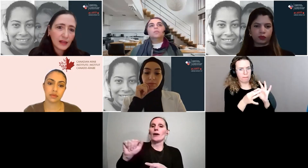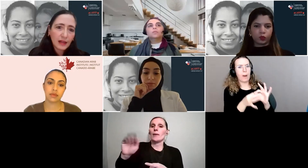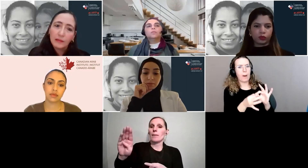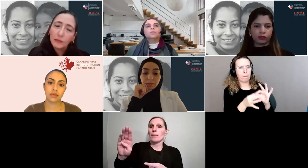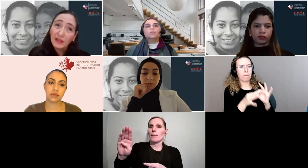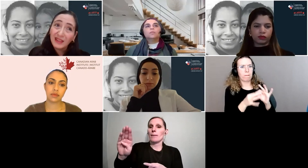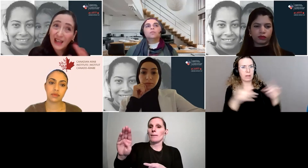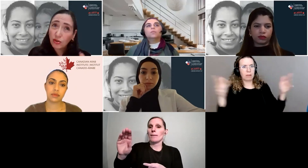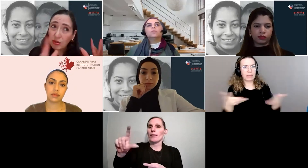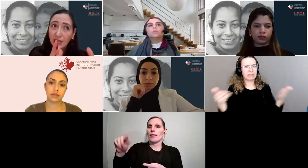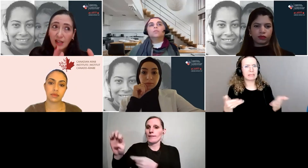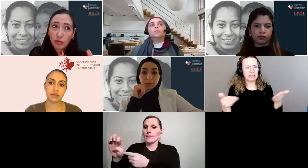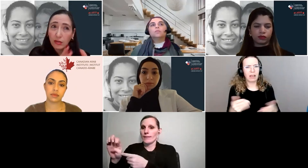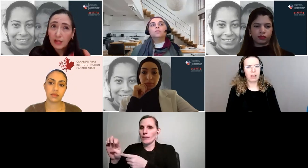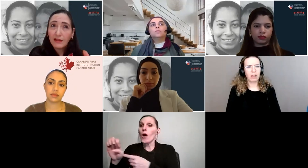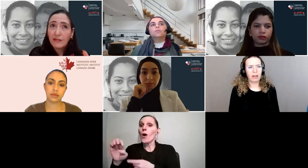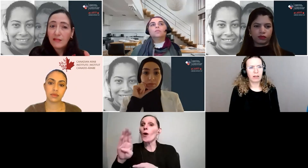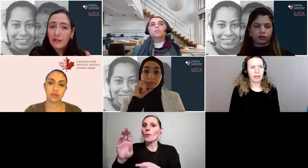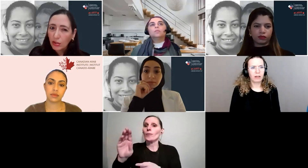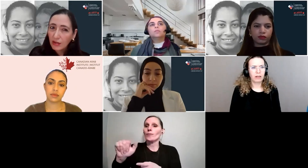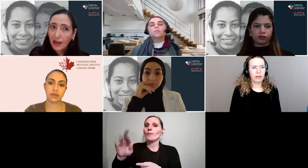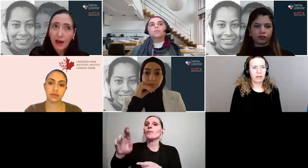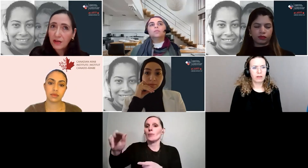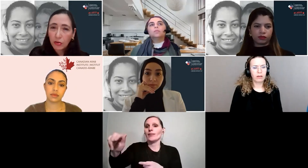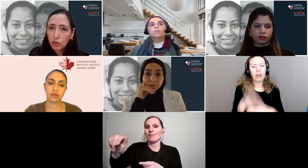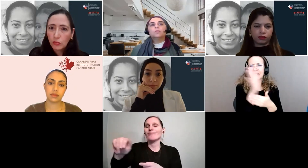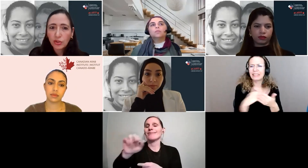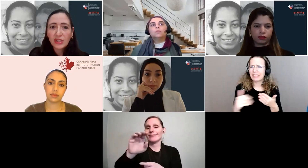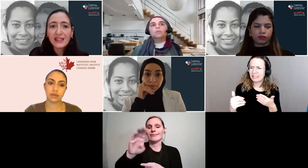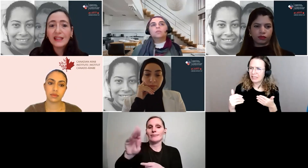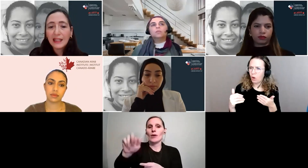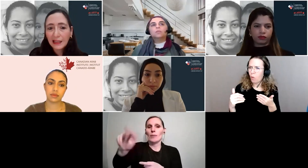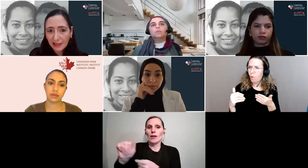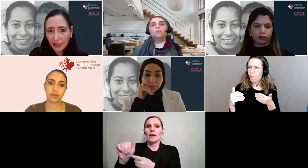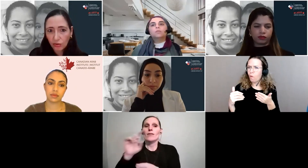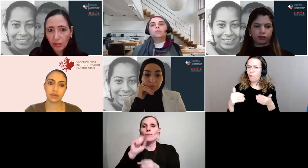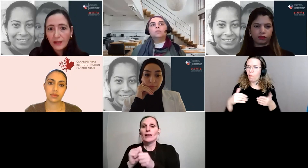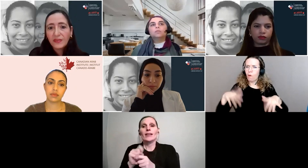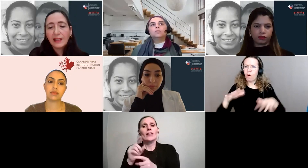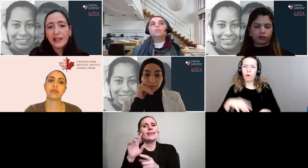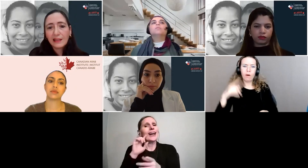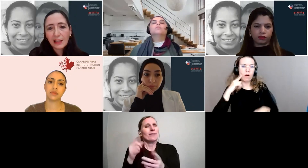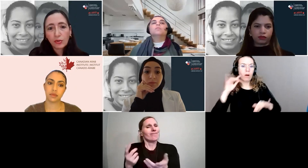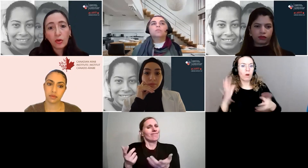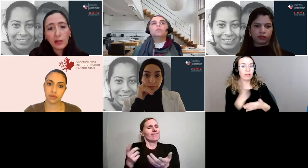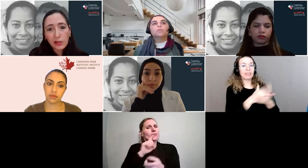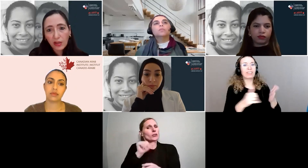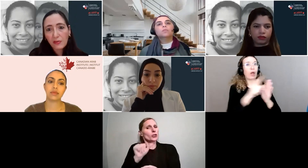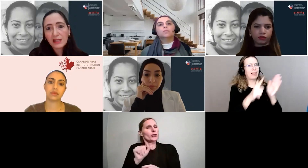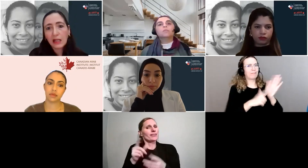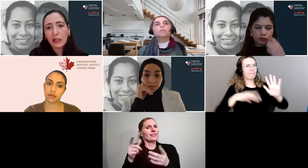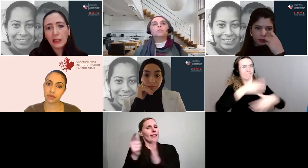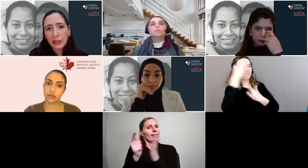And the section that I haven't heard too much is in the legal sector. The legal sector